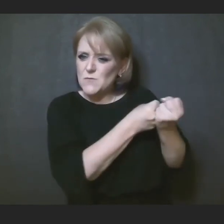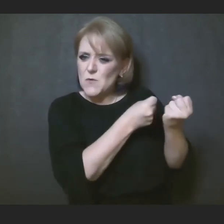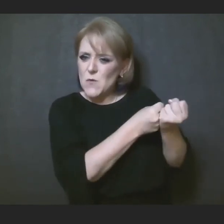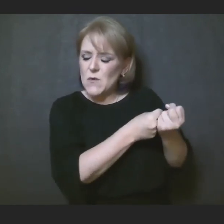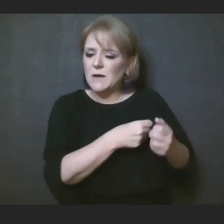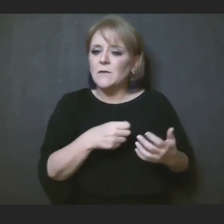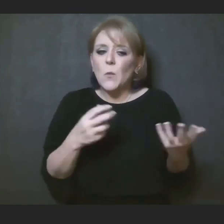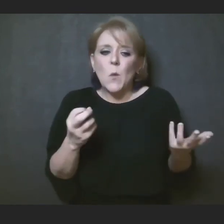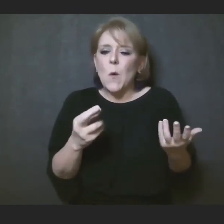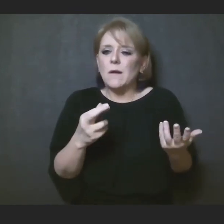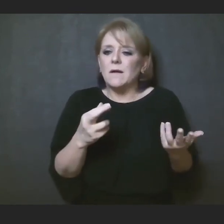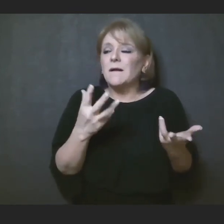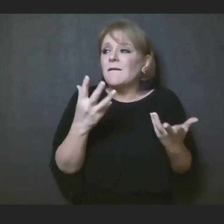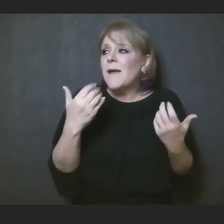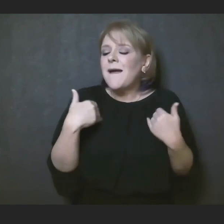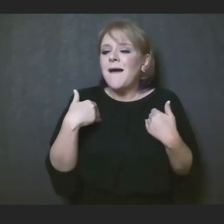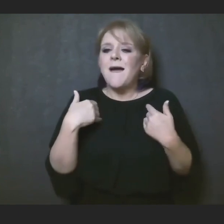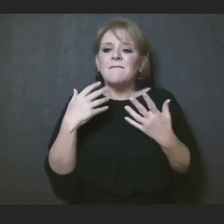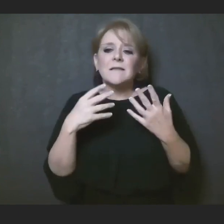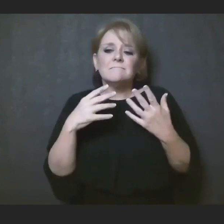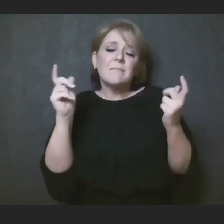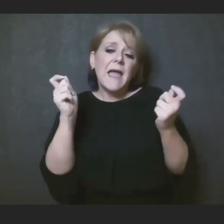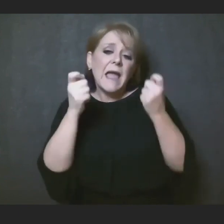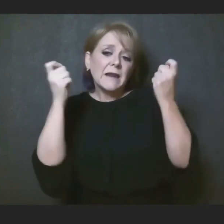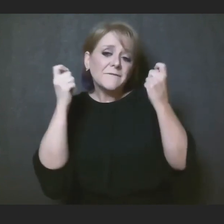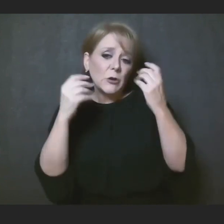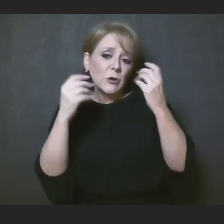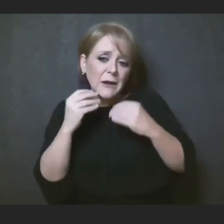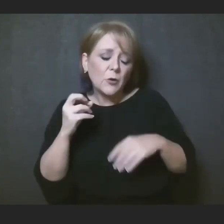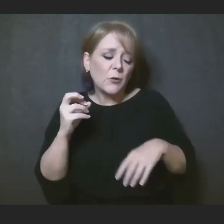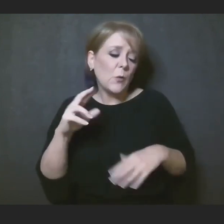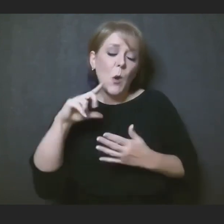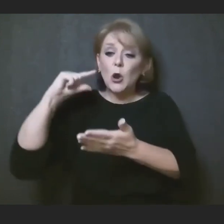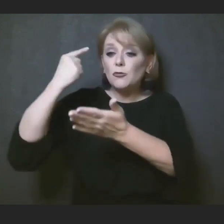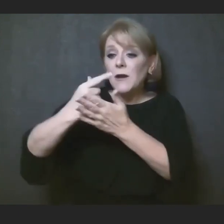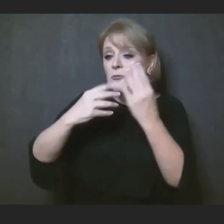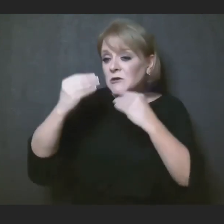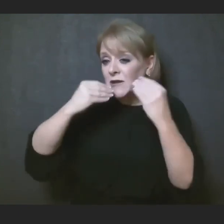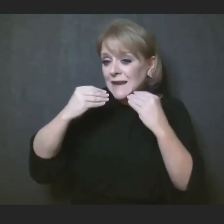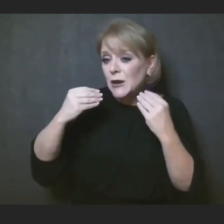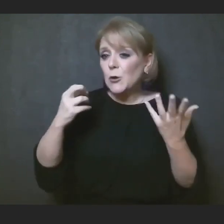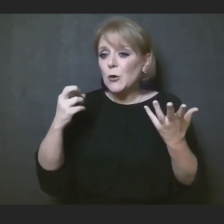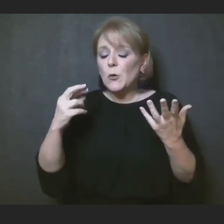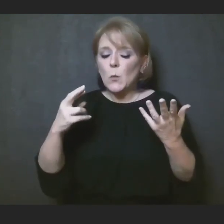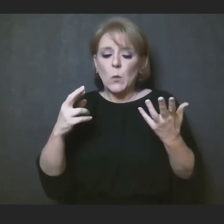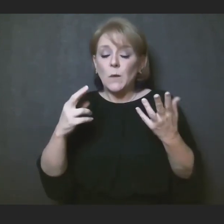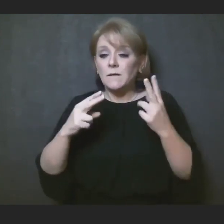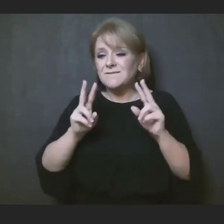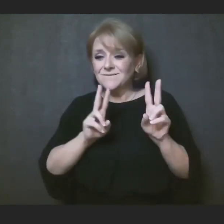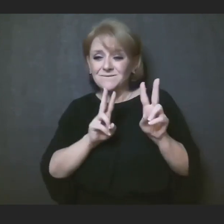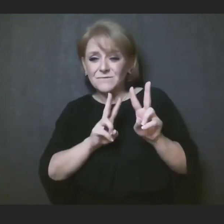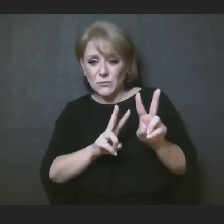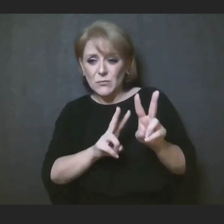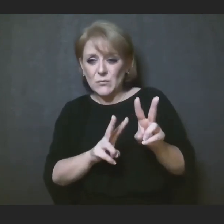dinners our graduation dinners or maybe that the dinner after our loved ones funeral um